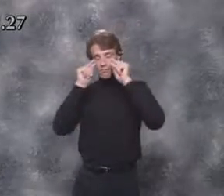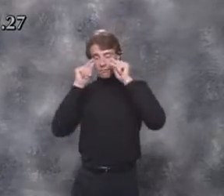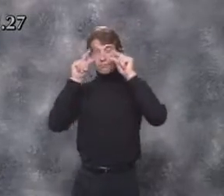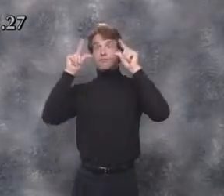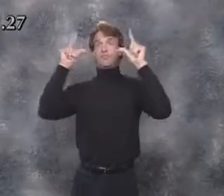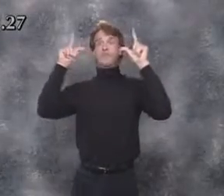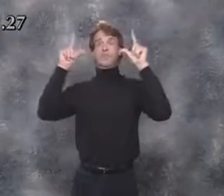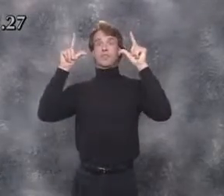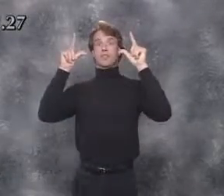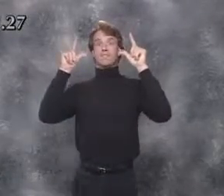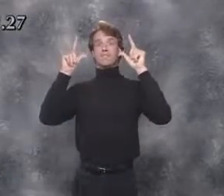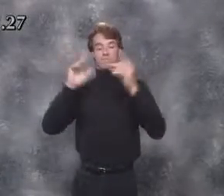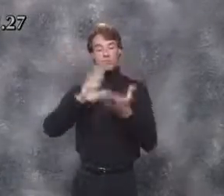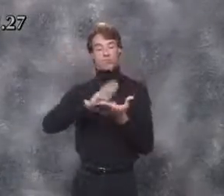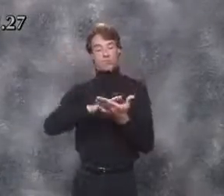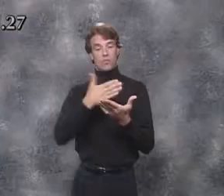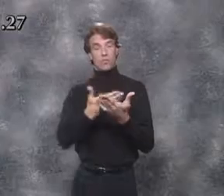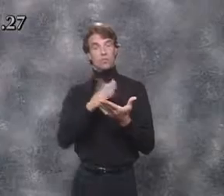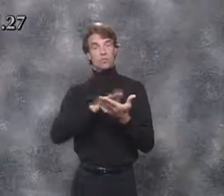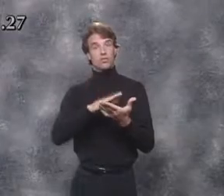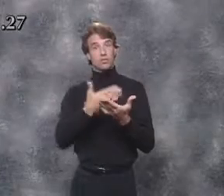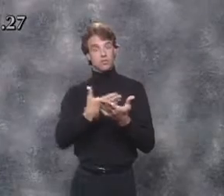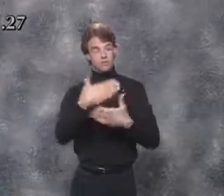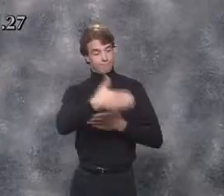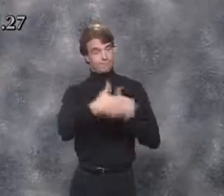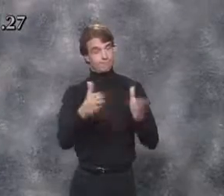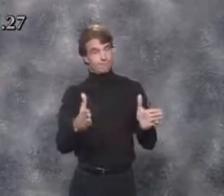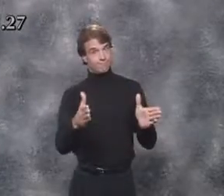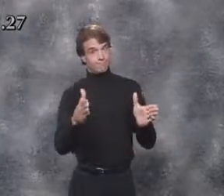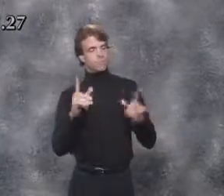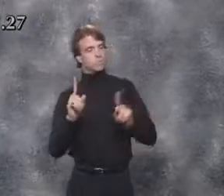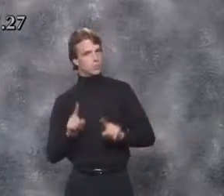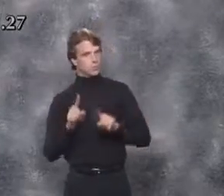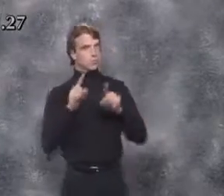It was morning. The children woke up and went to the kitchen.